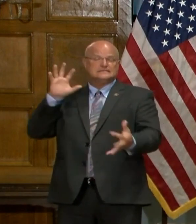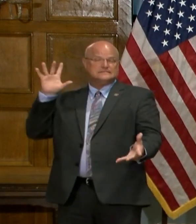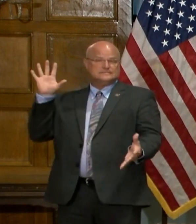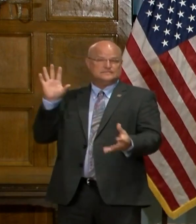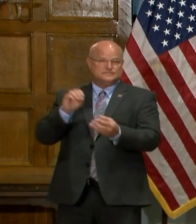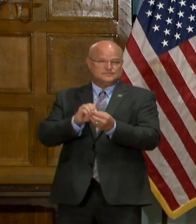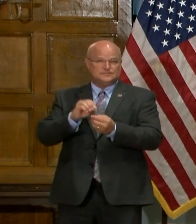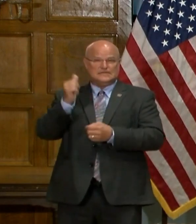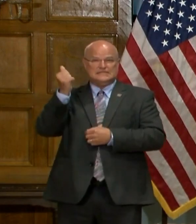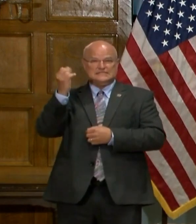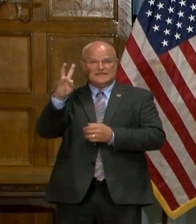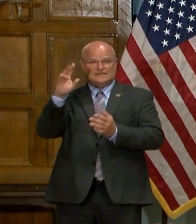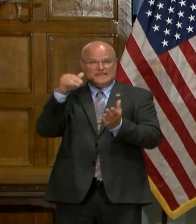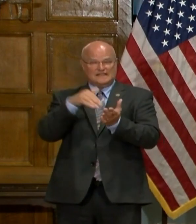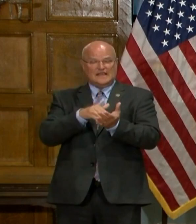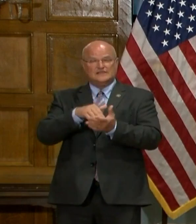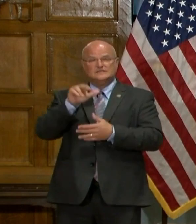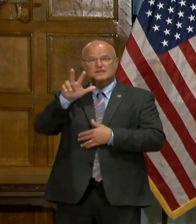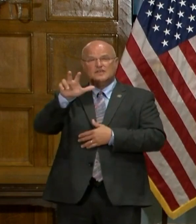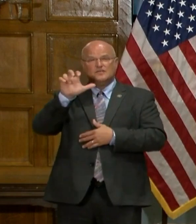the total to